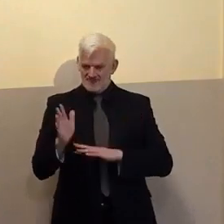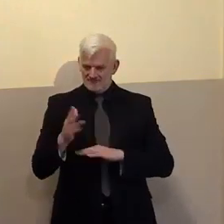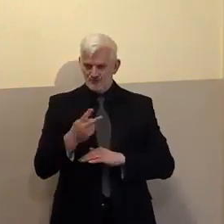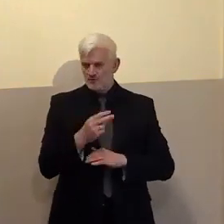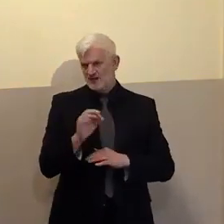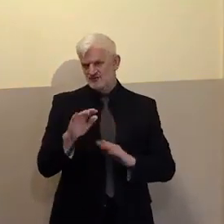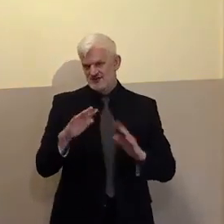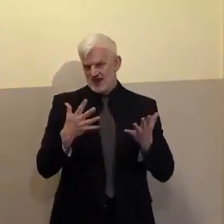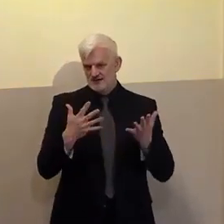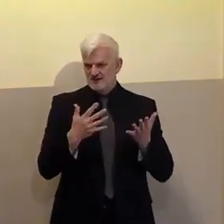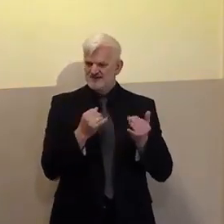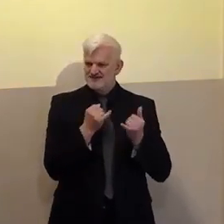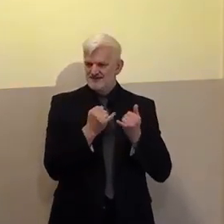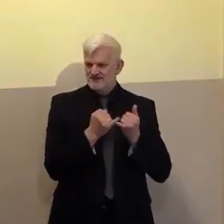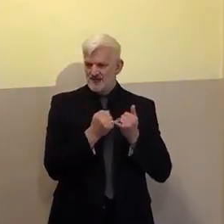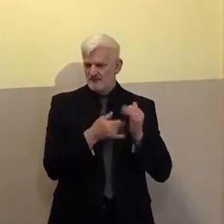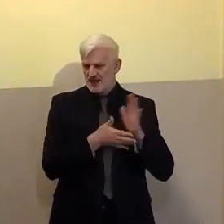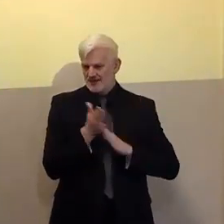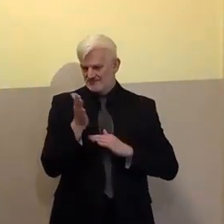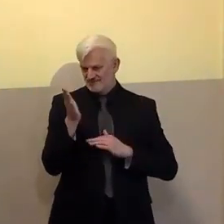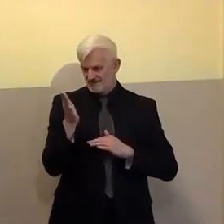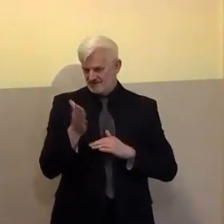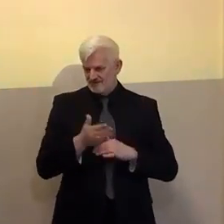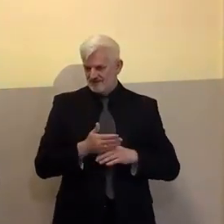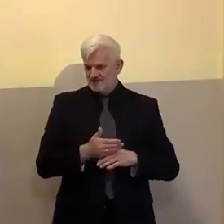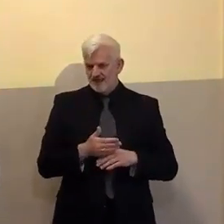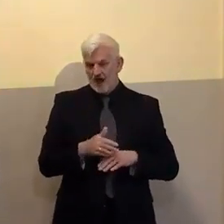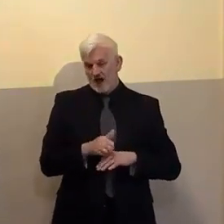September. Just after marriage, my wife.